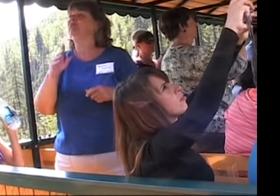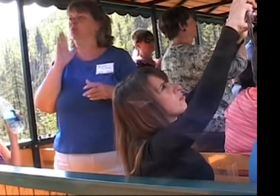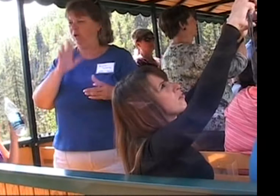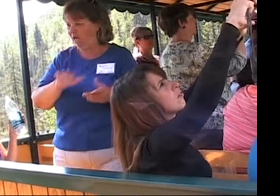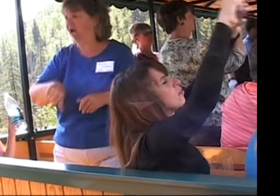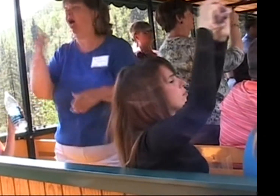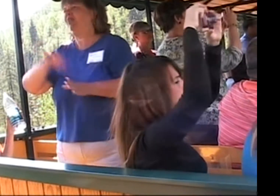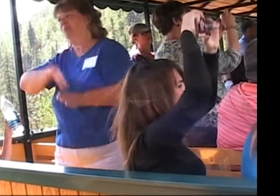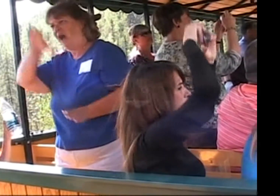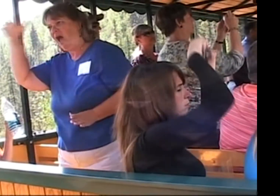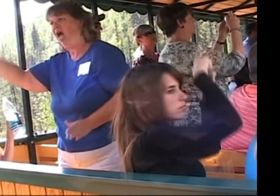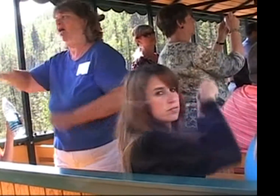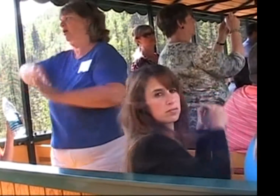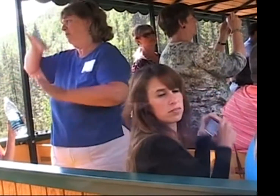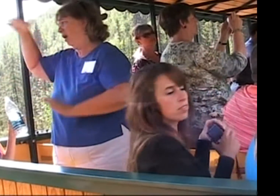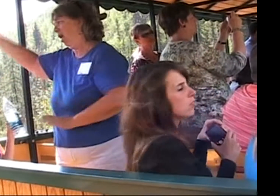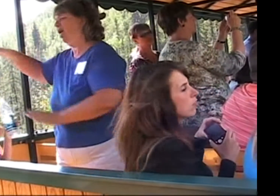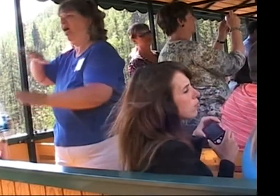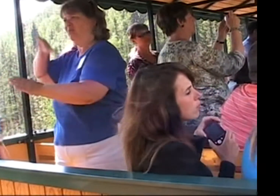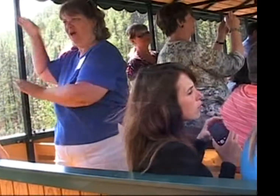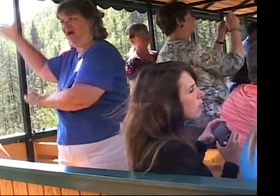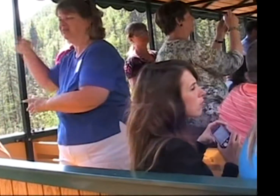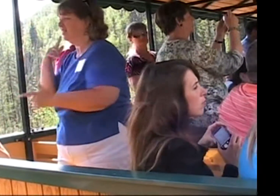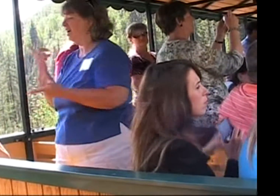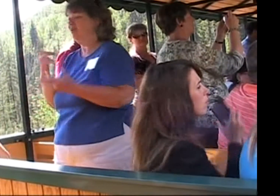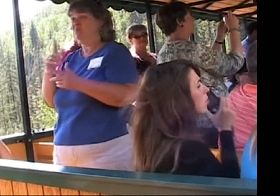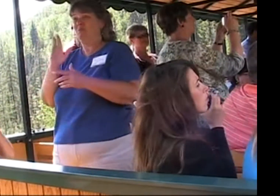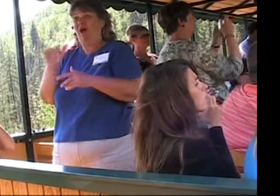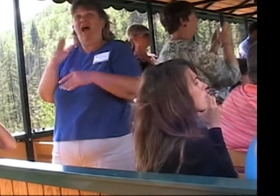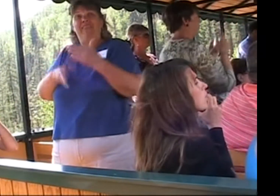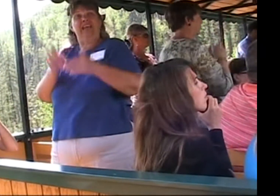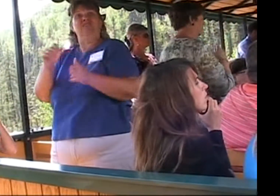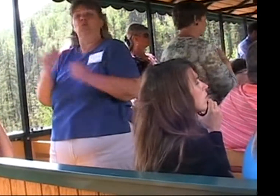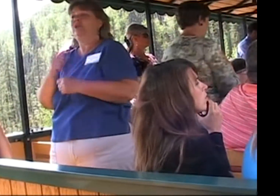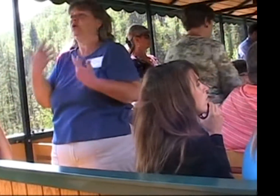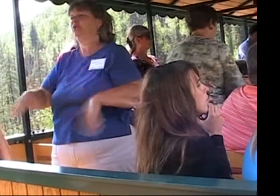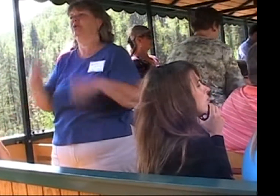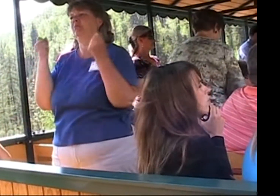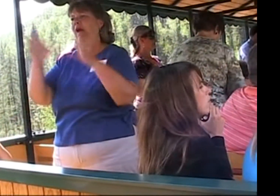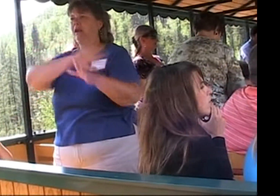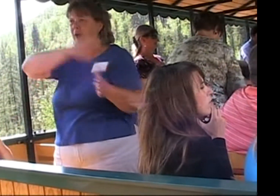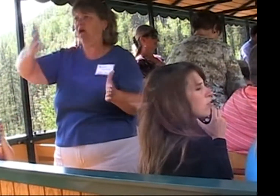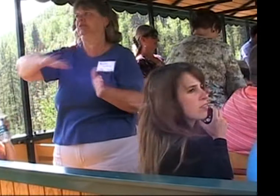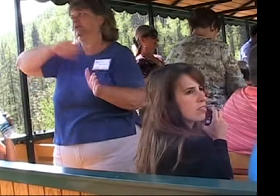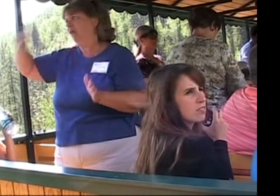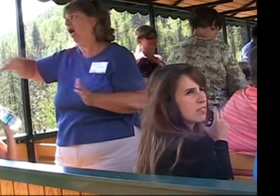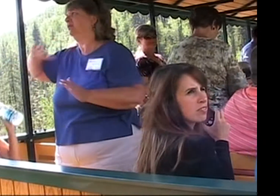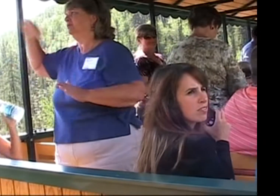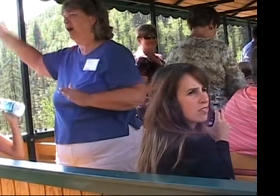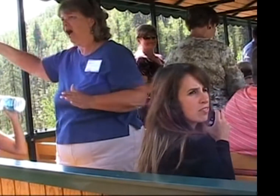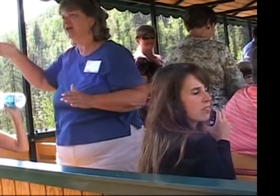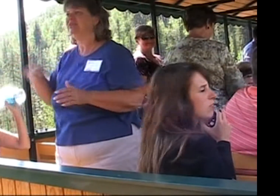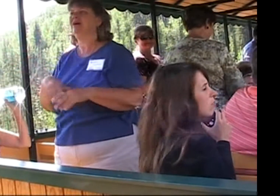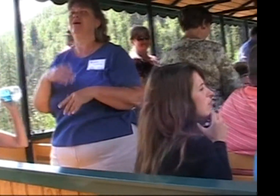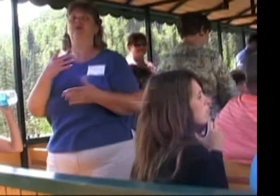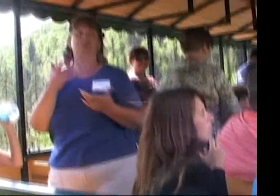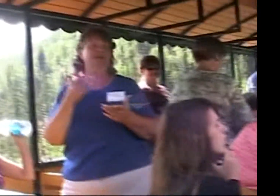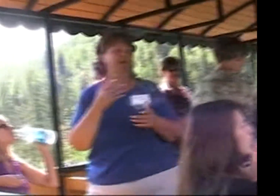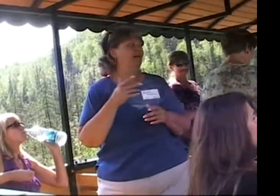piles of gold ore everywhere. As that warm summer weather arrived, they would thaw each one of those piles back out again so they could wash